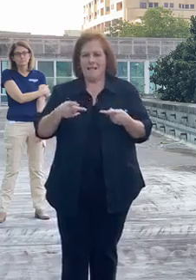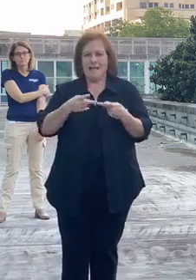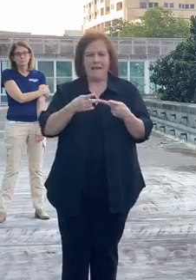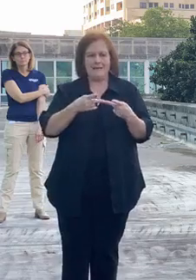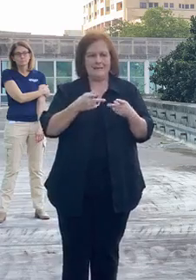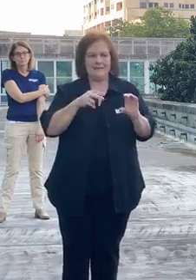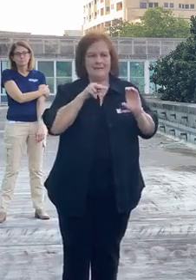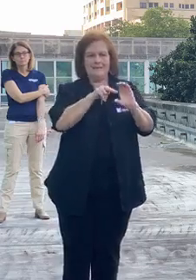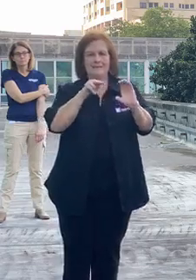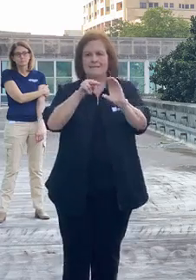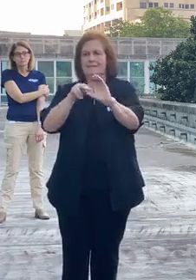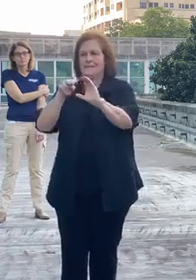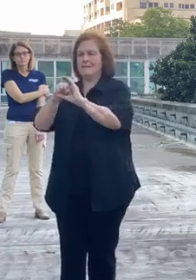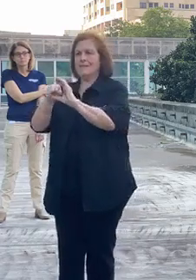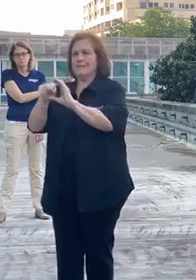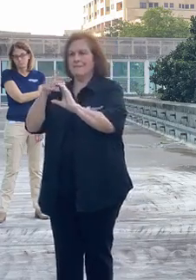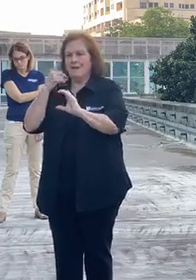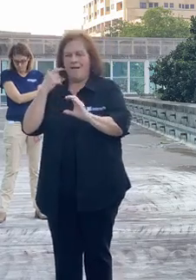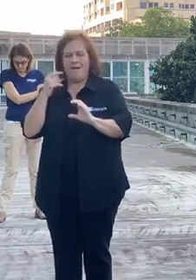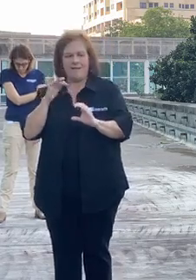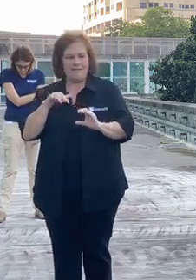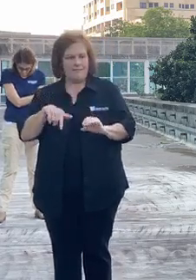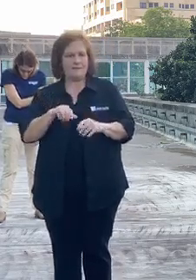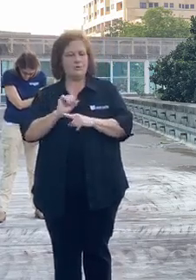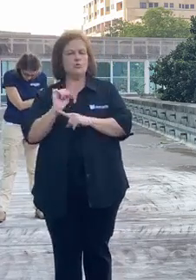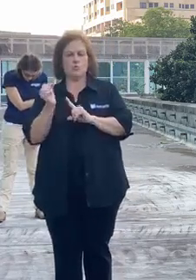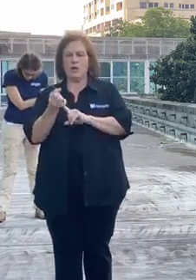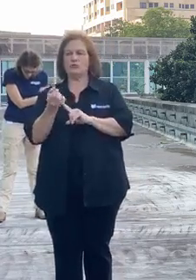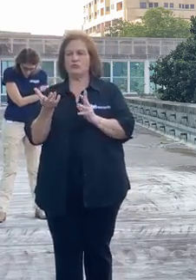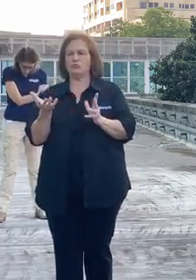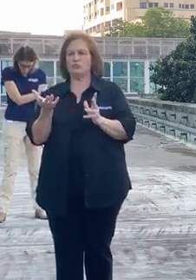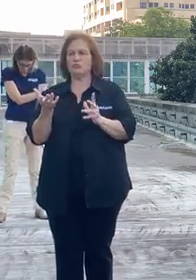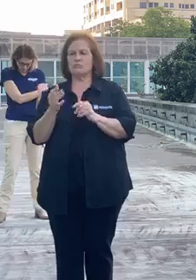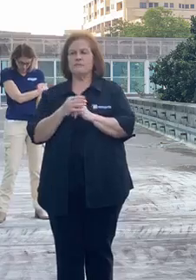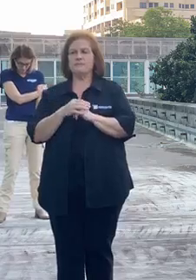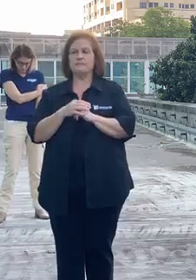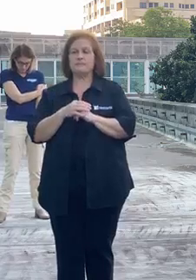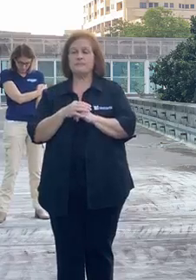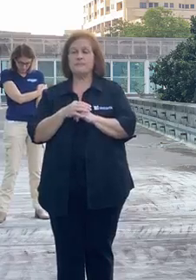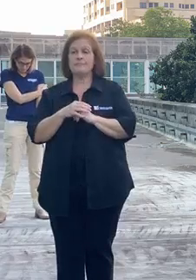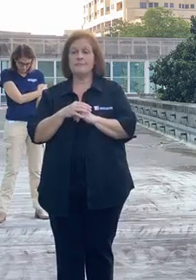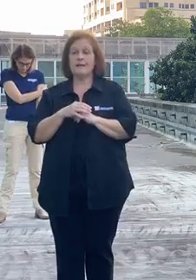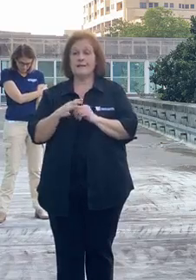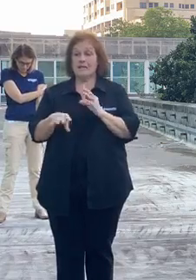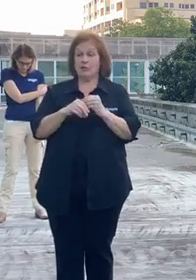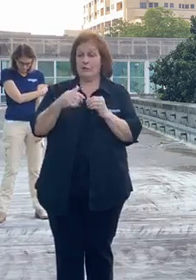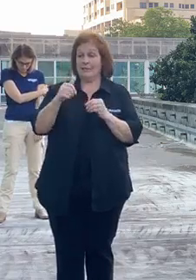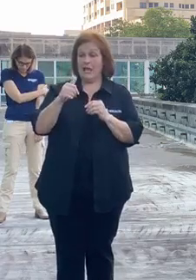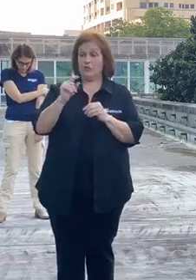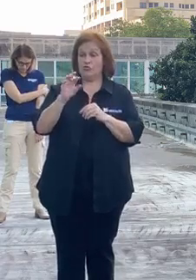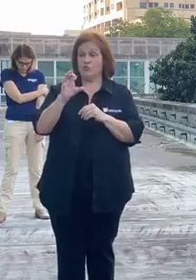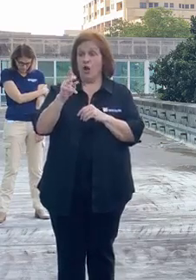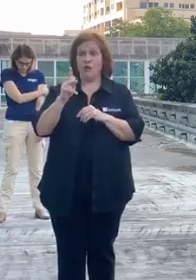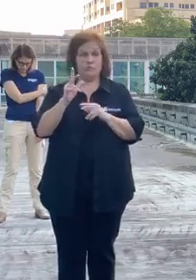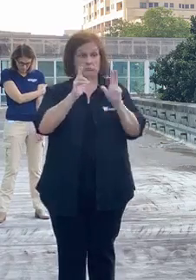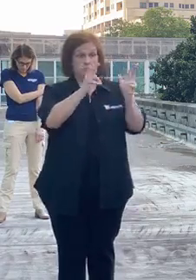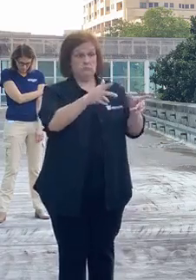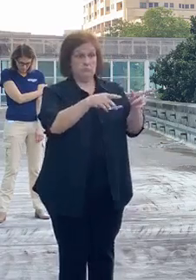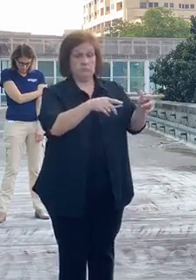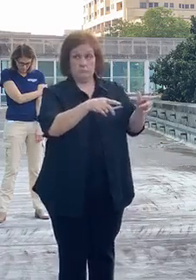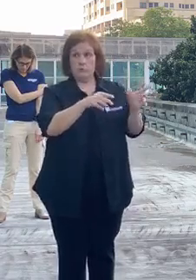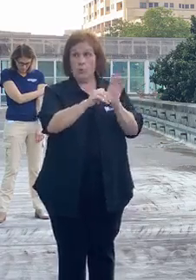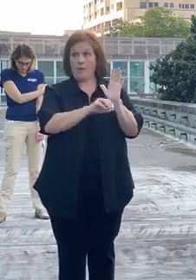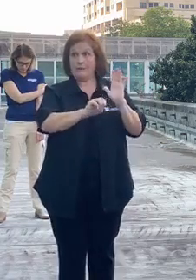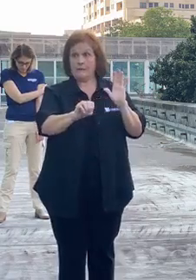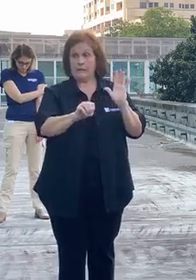capacity under very unique circumstances. Those additional 10 trucks that are out in New Orleans East, we will maintain them. They will